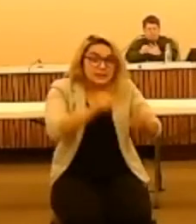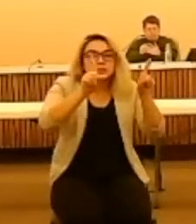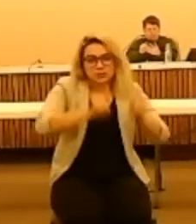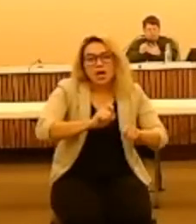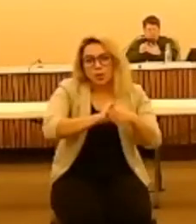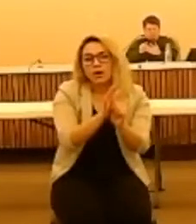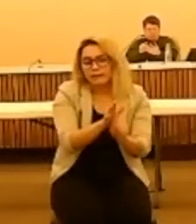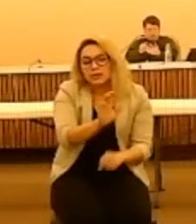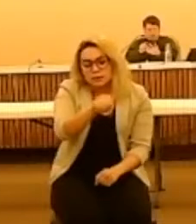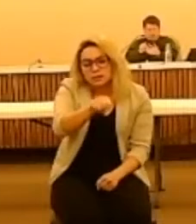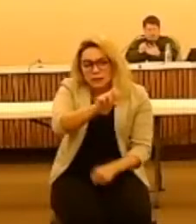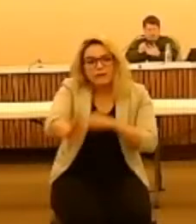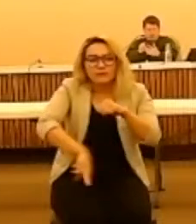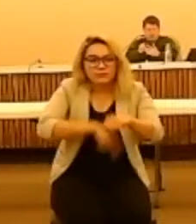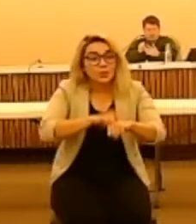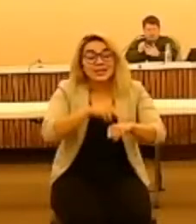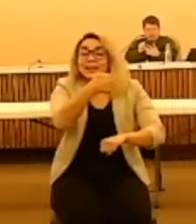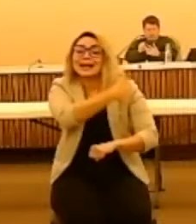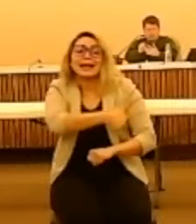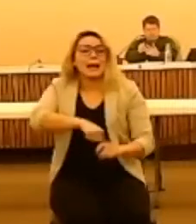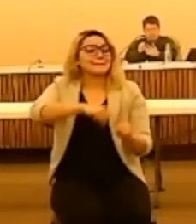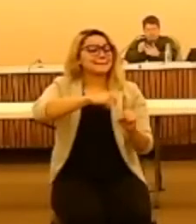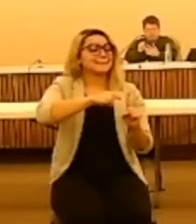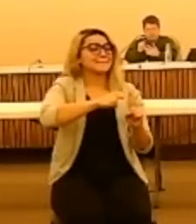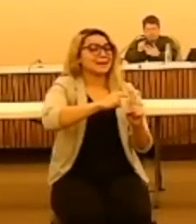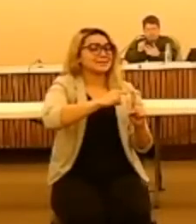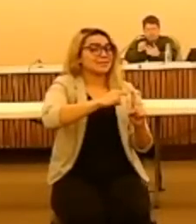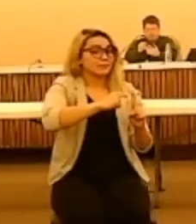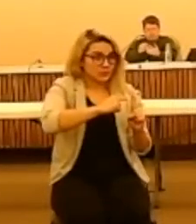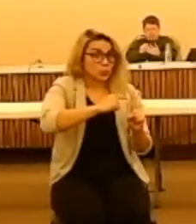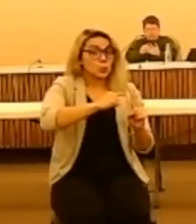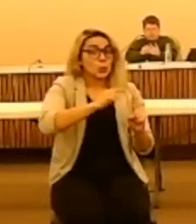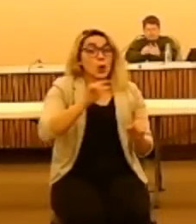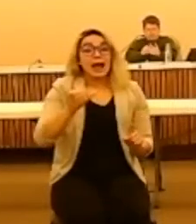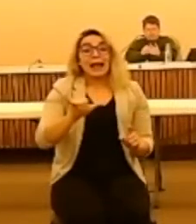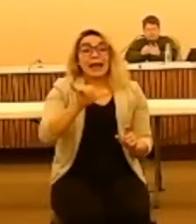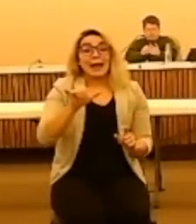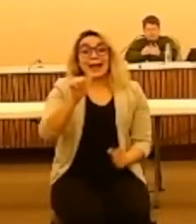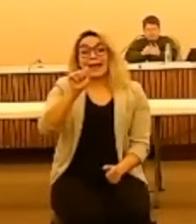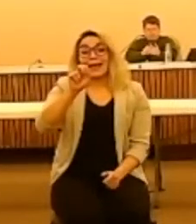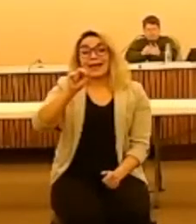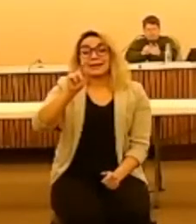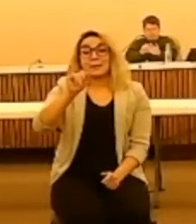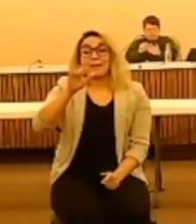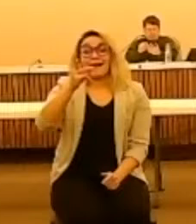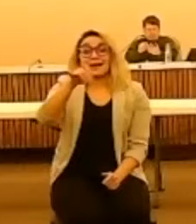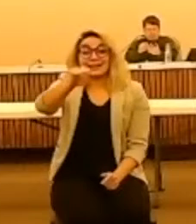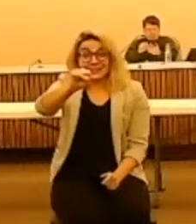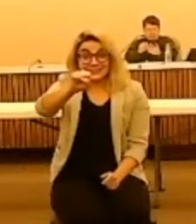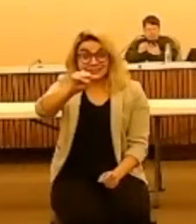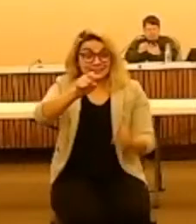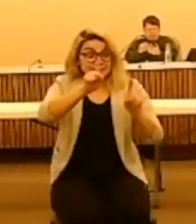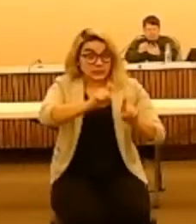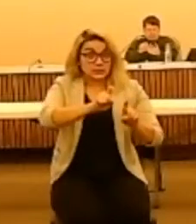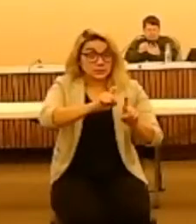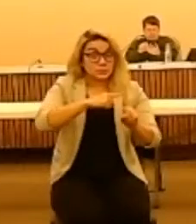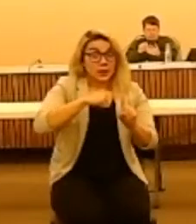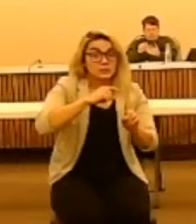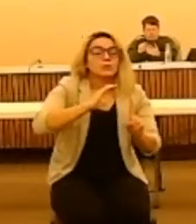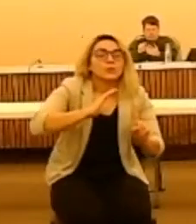Blood donations that test positive for COVID antibodies could provide plasma for critically